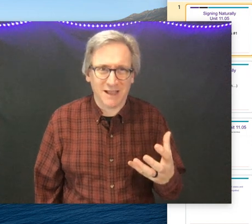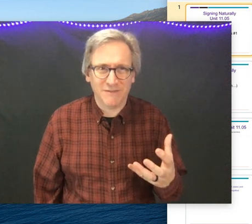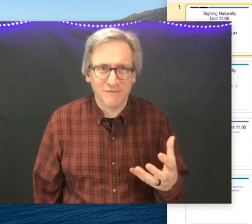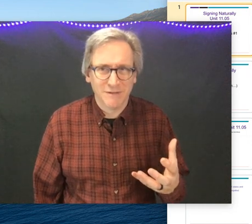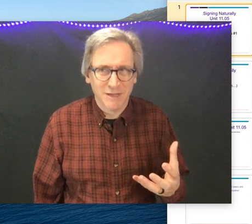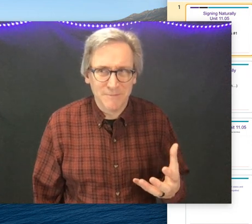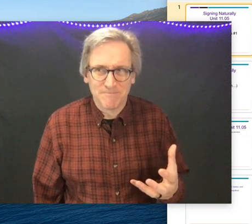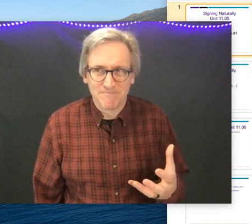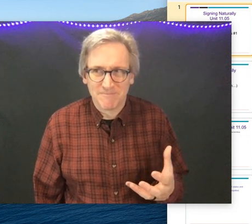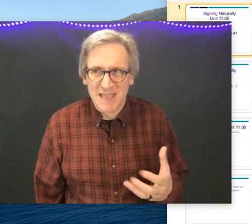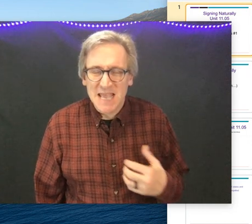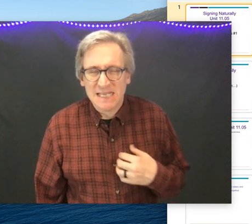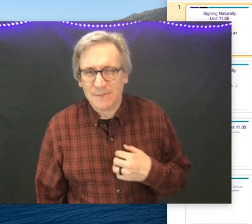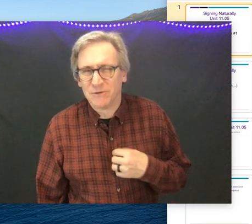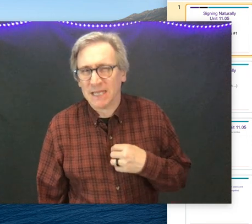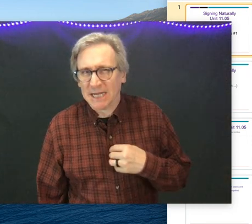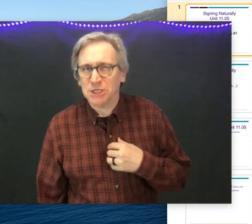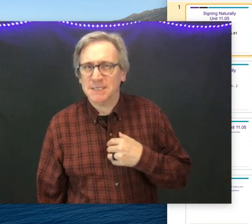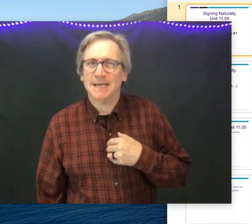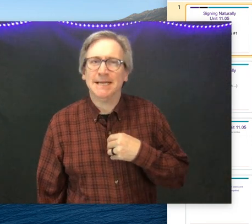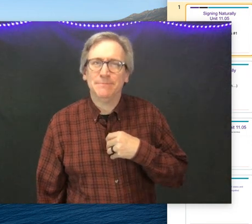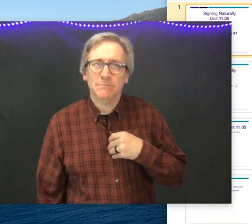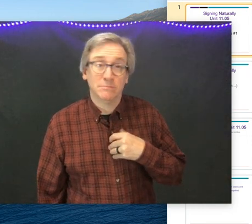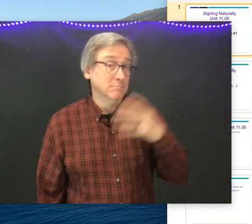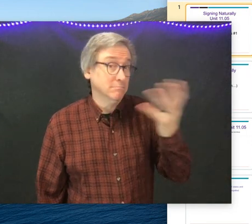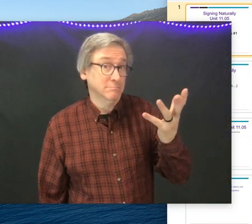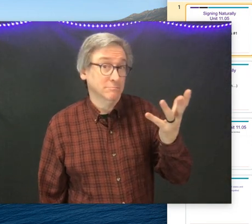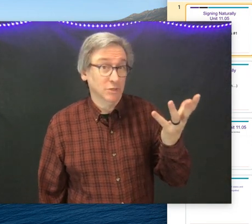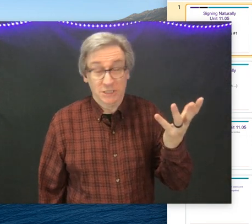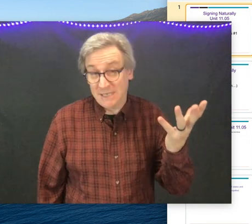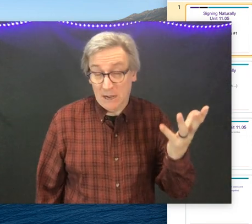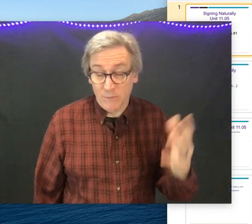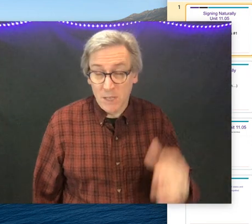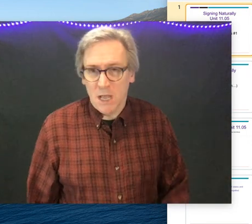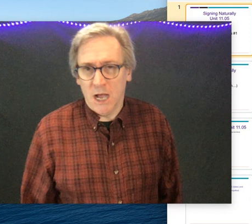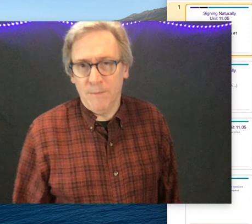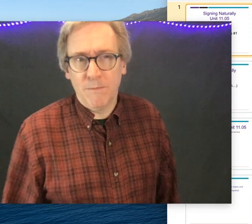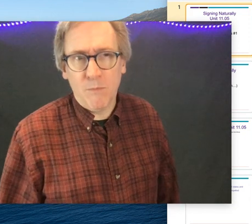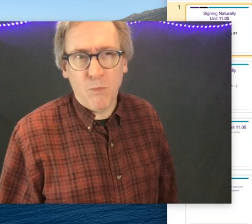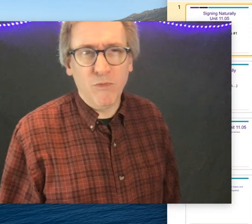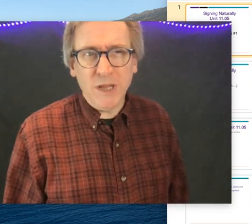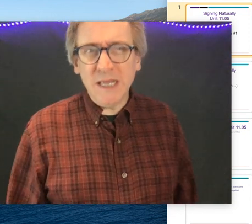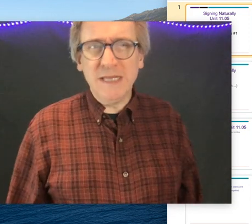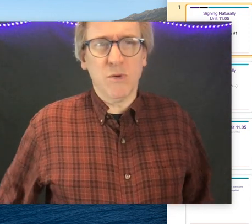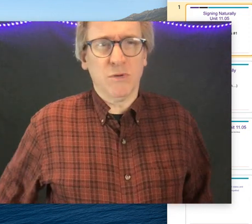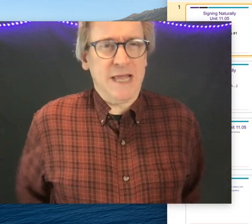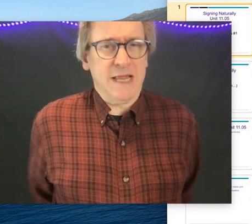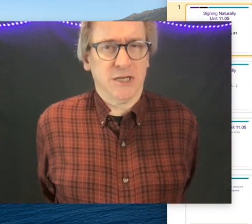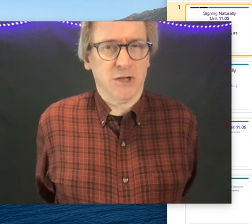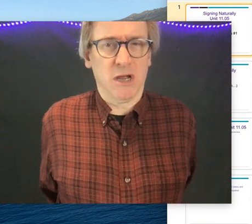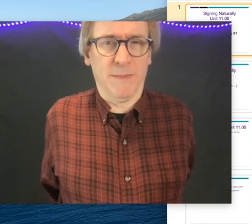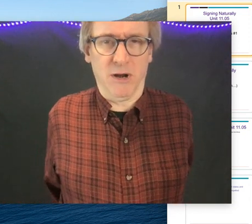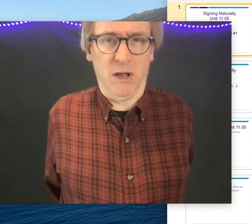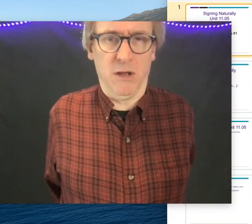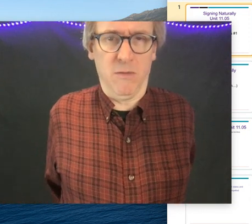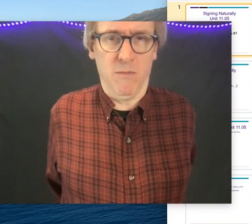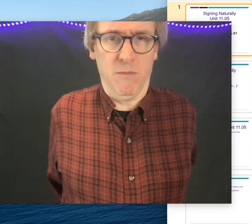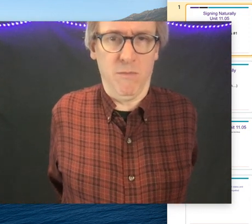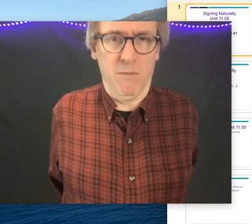everyday life, except for election time, which is now, we really don't tend to talk